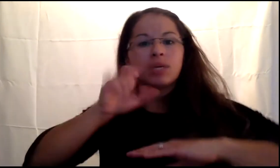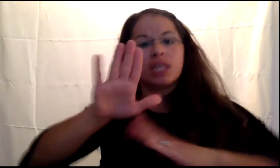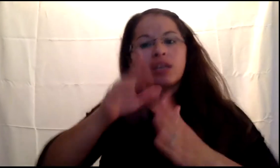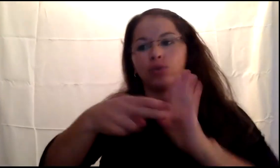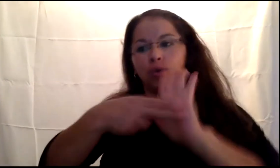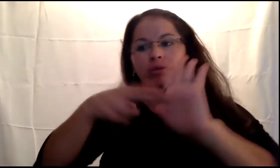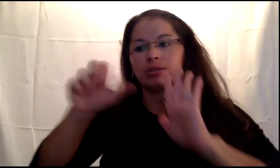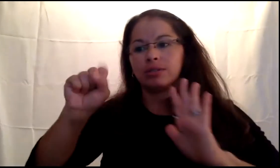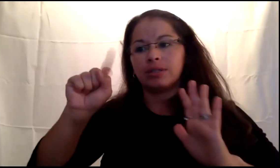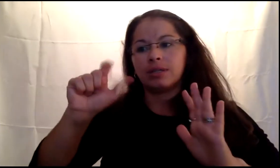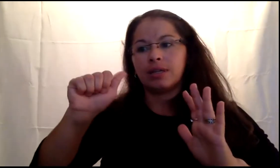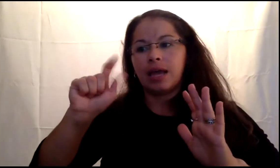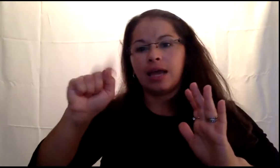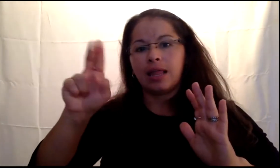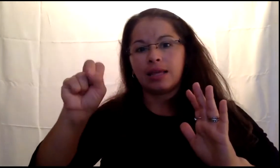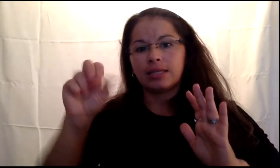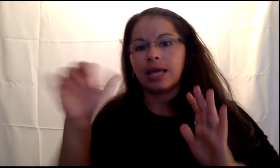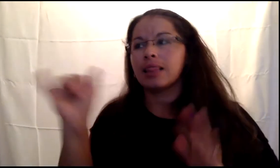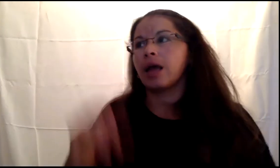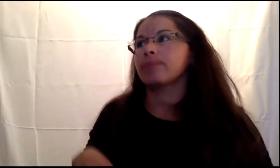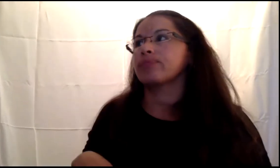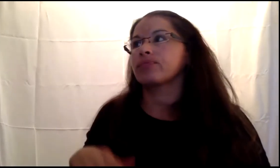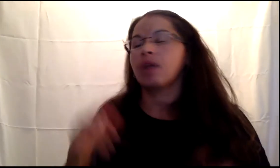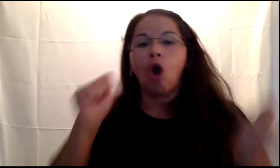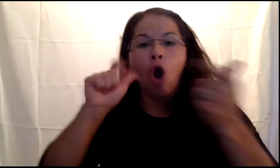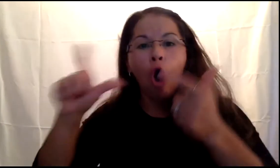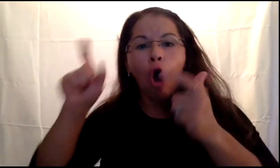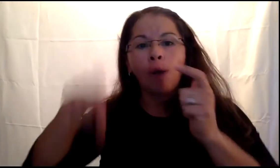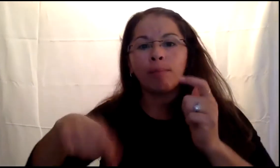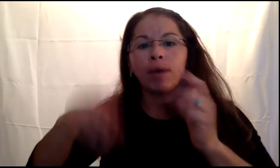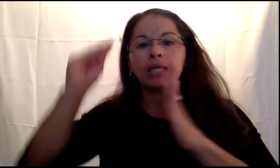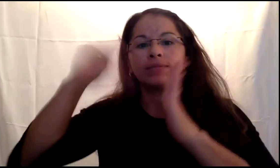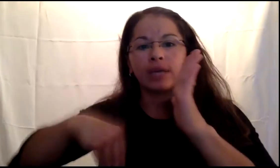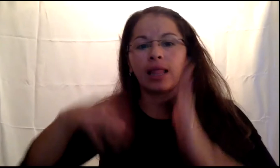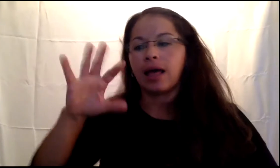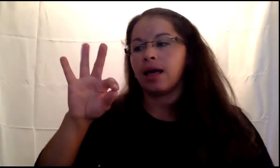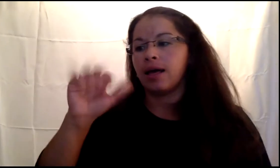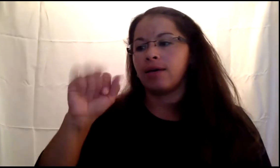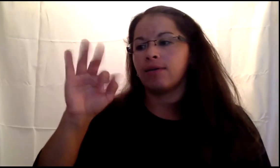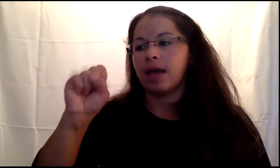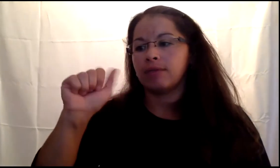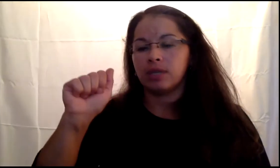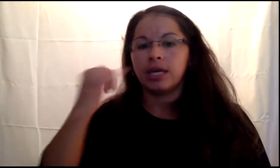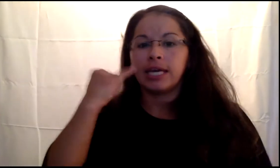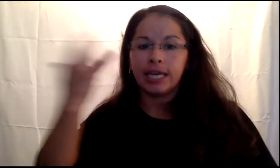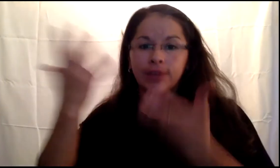like everybody needs to complete the FAFSA, right, in order to graduate. And I know that's a new law for us going forward in Texas,